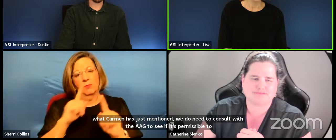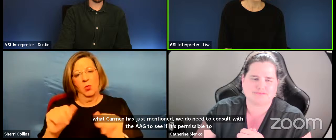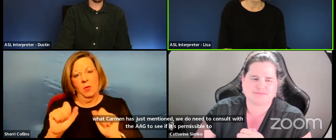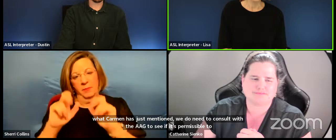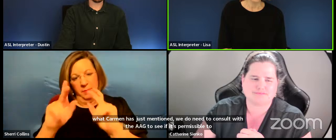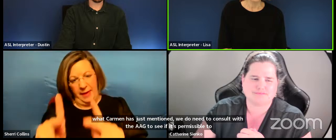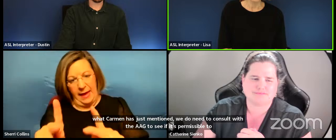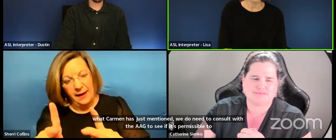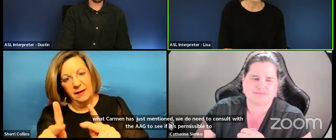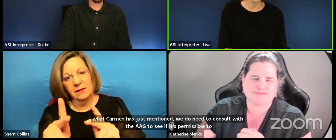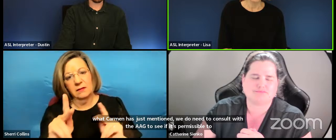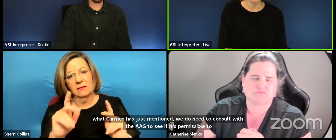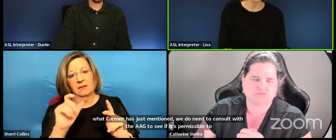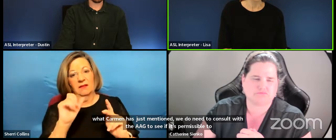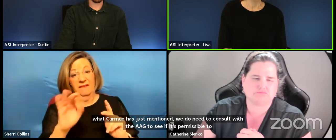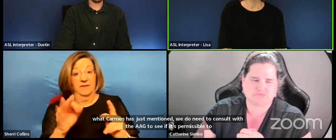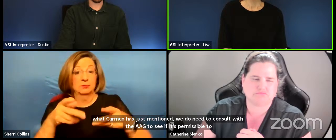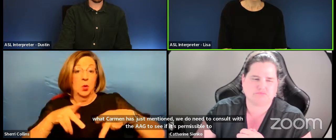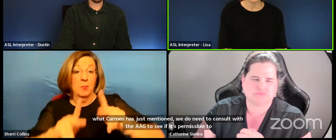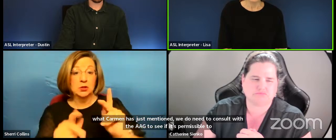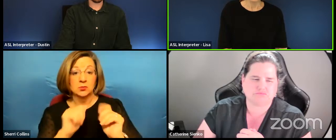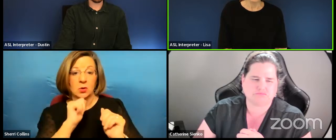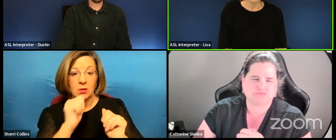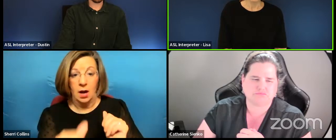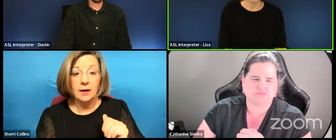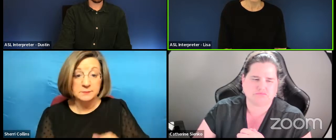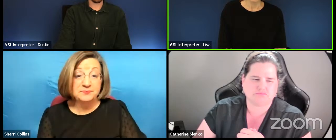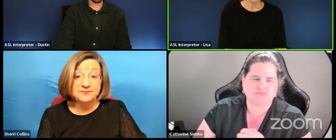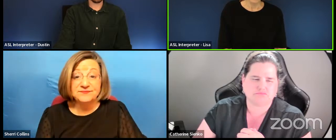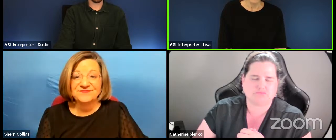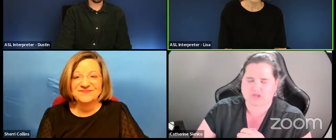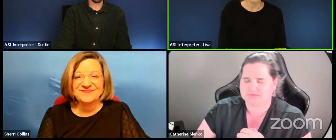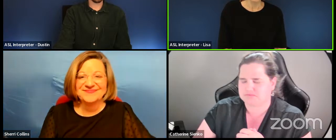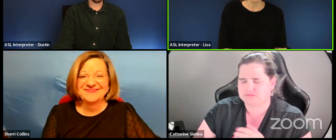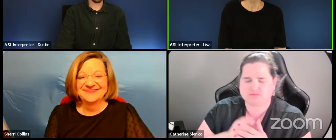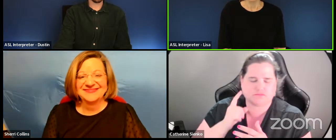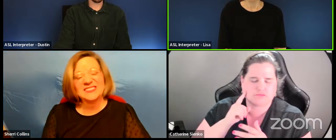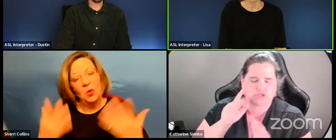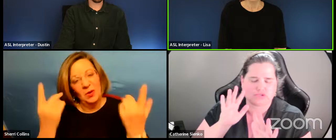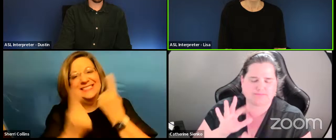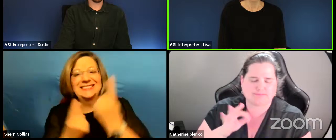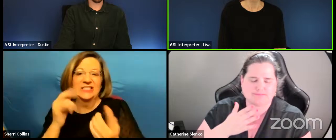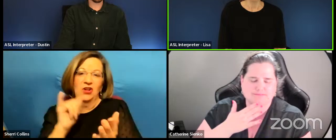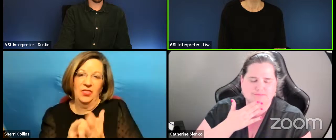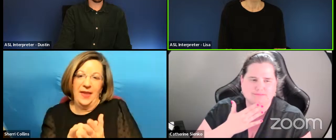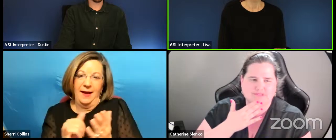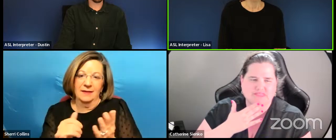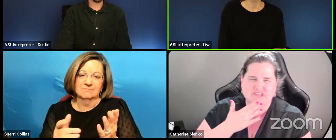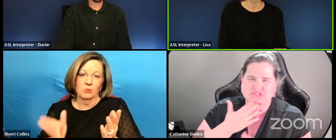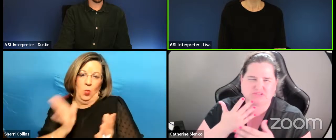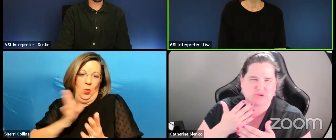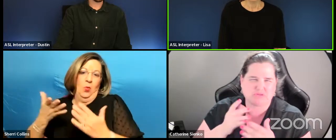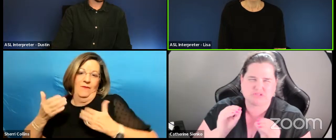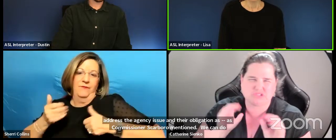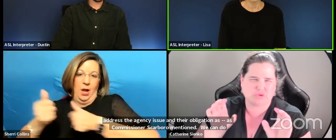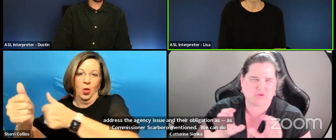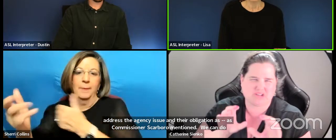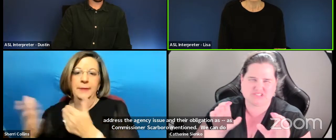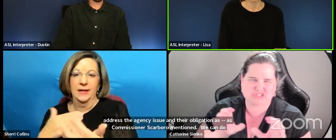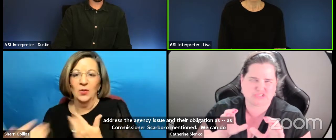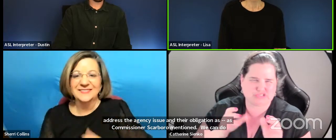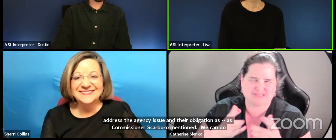as Commissioner Scarborough mentioned. So we can do that, and then I can report back whether or not it's appropriate or